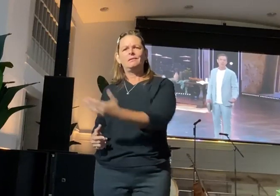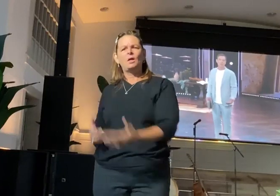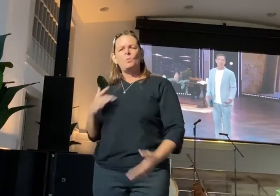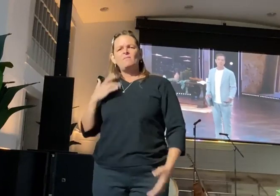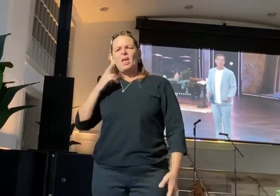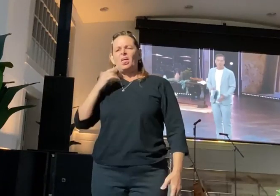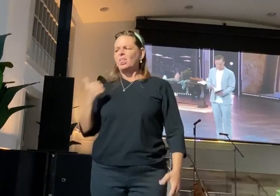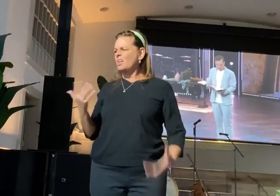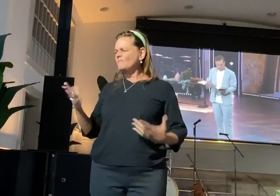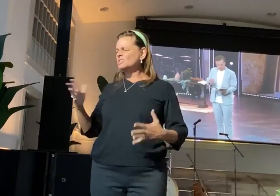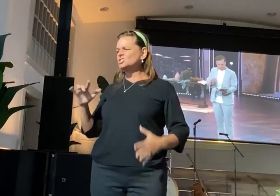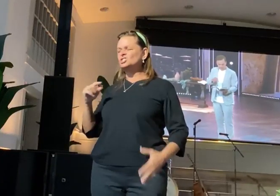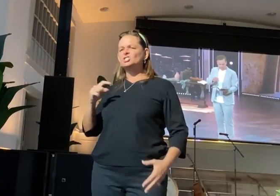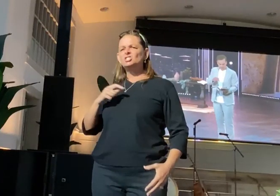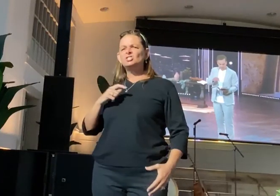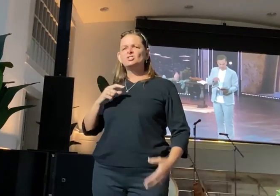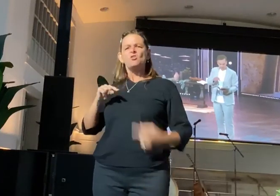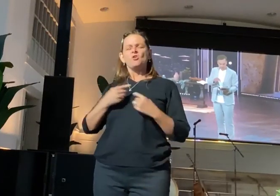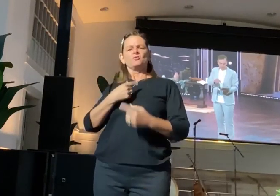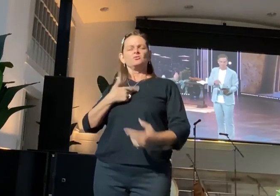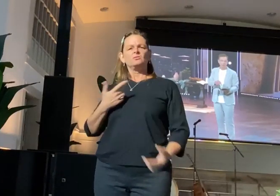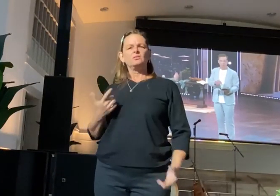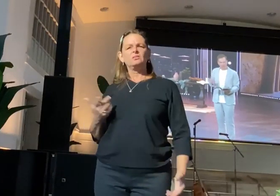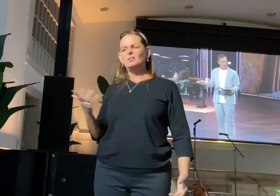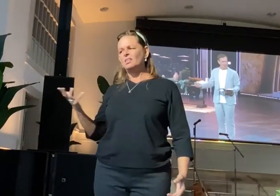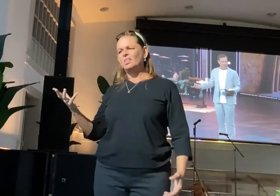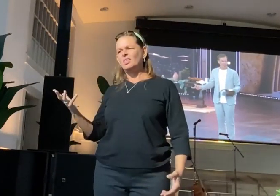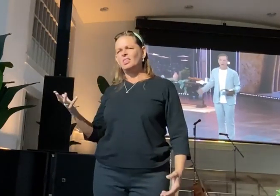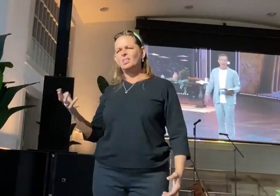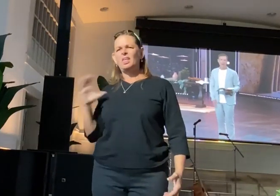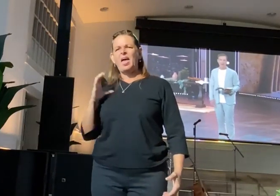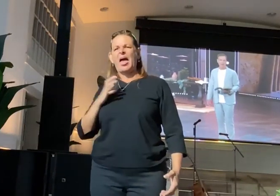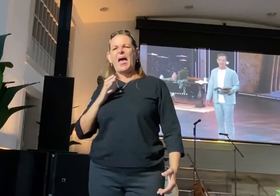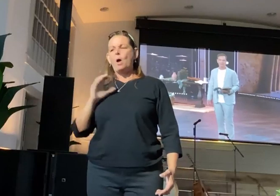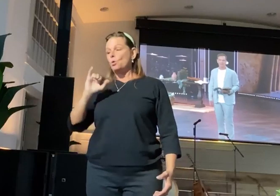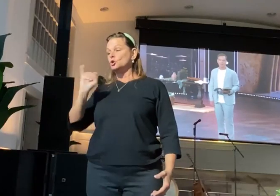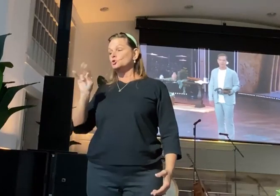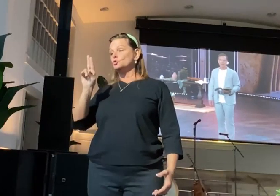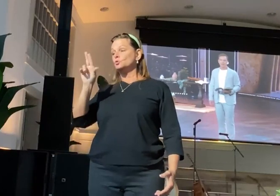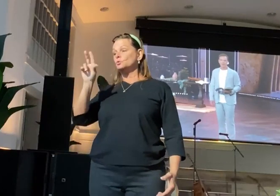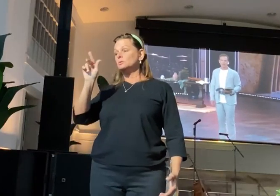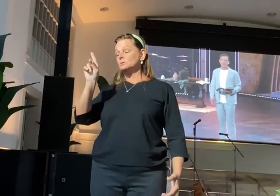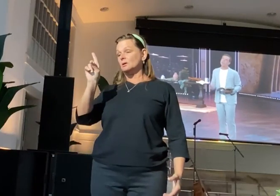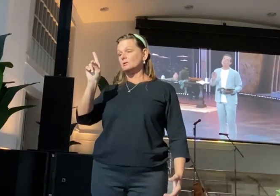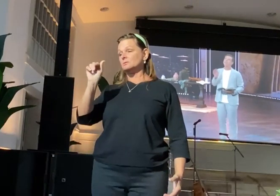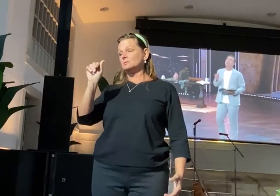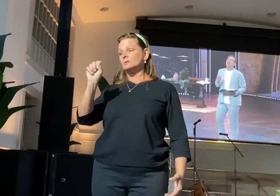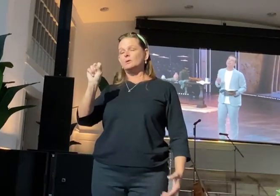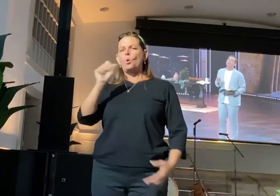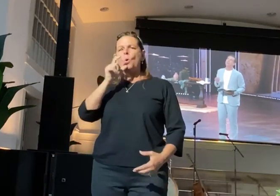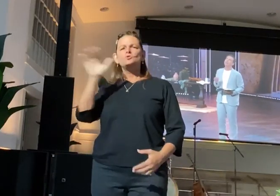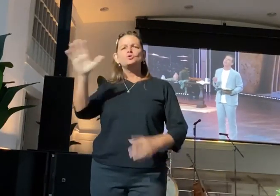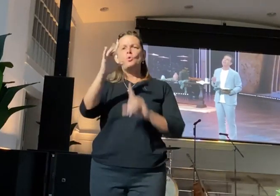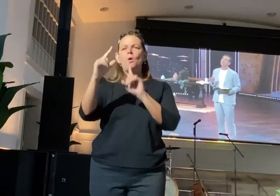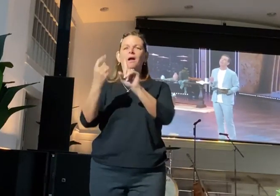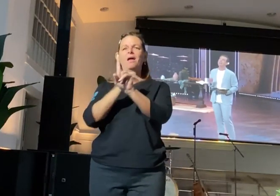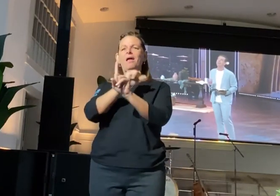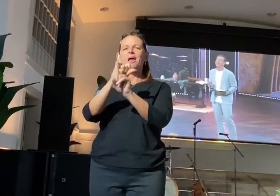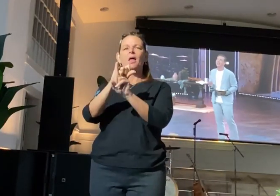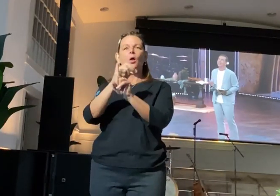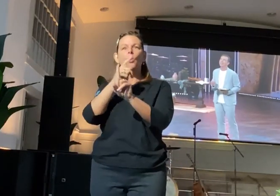That's how we think we should treat our Judas. Wash the feet, not a chance. But Jesus is actually,